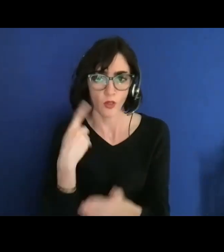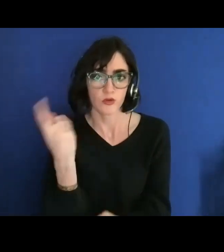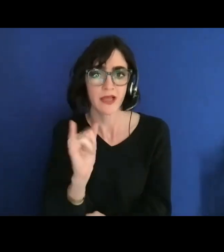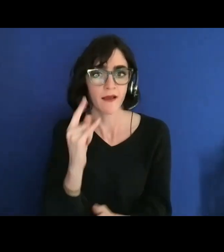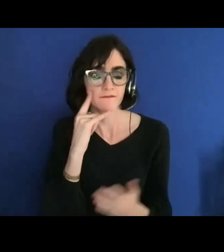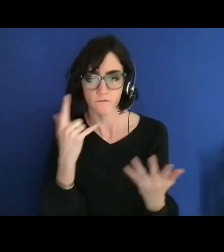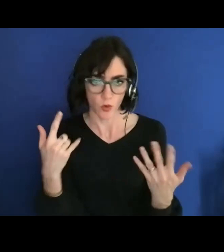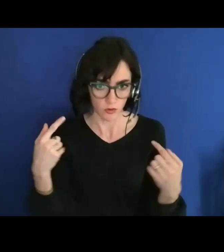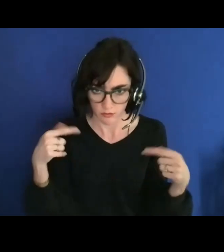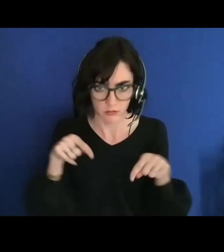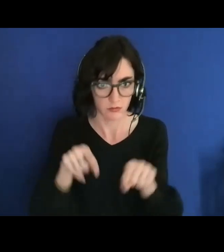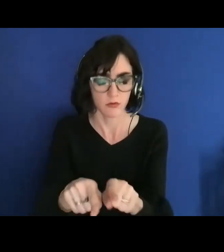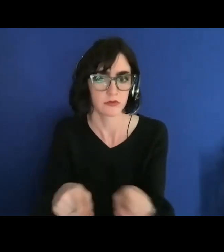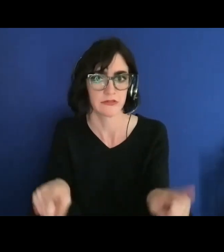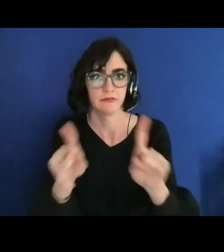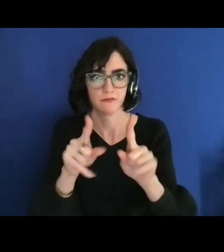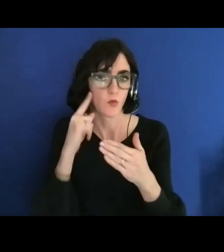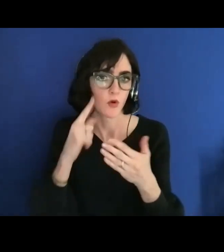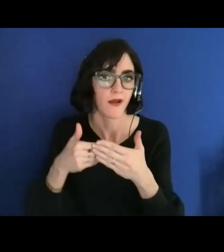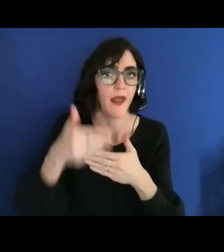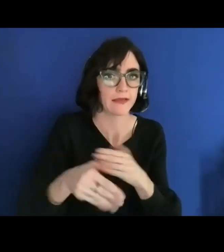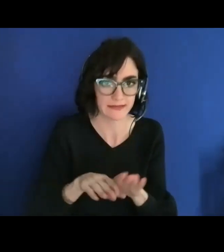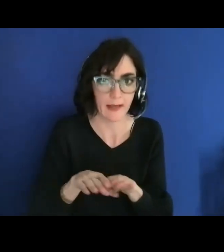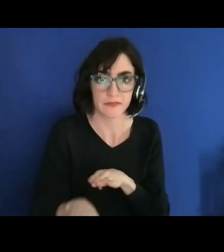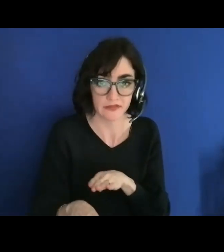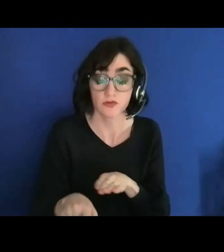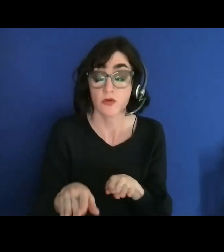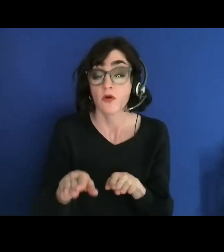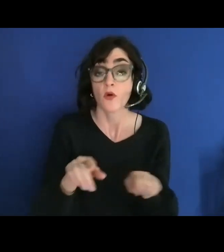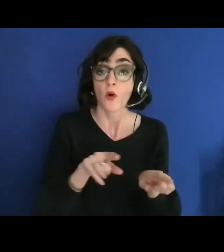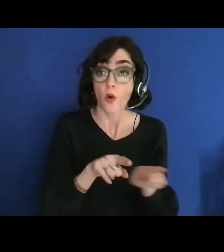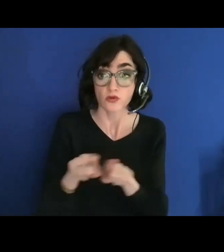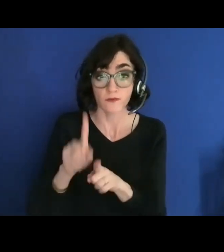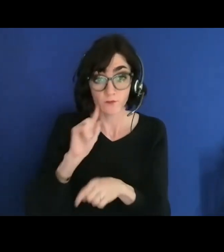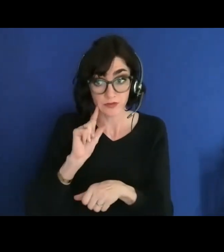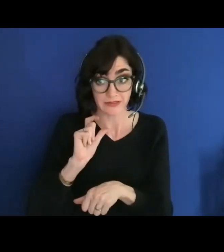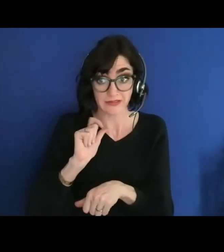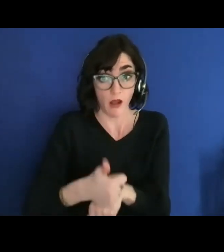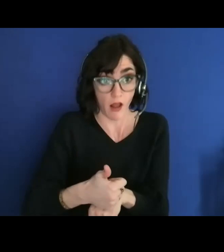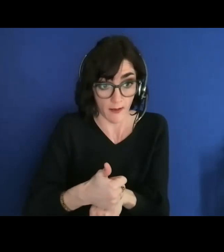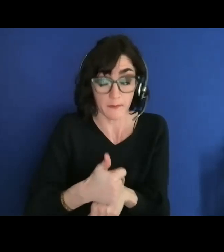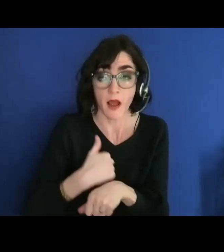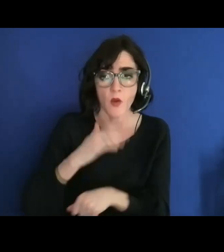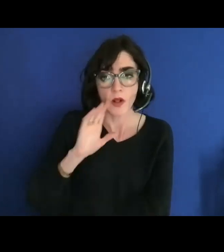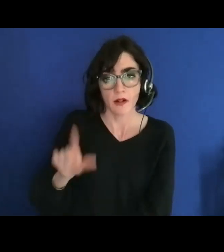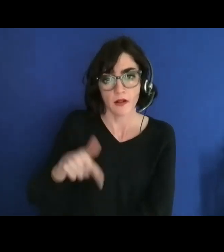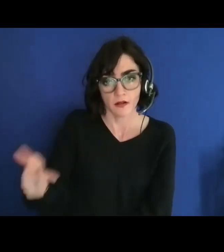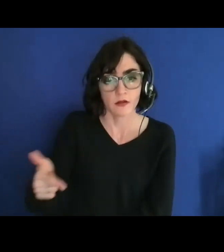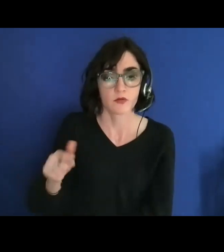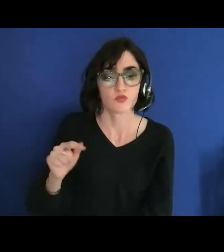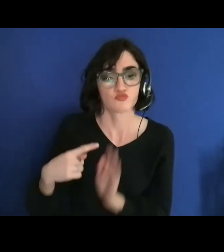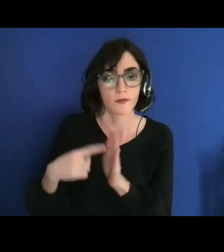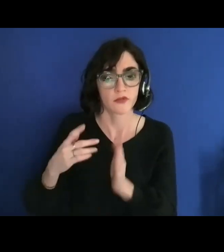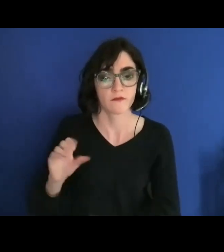steps for offering some guidance to the steering committee. And to sort of set that up for you, I'd like to turn it over to Representative Orwell, who's